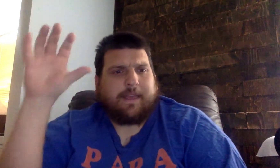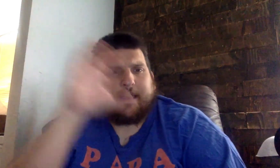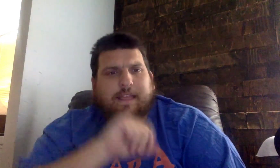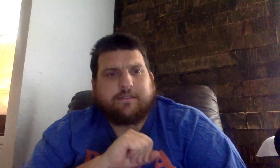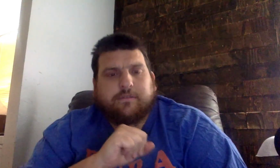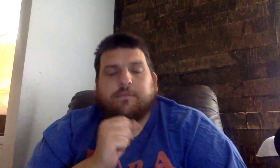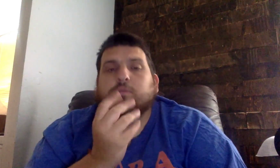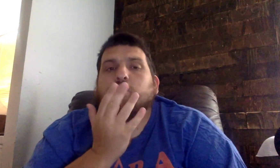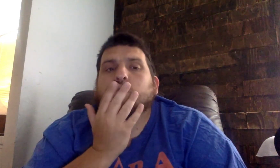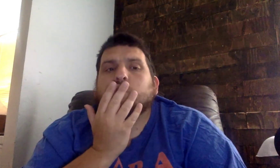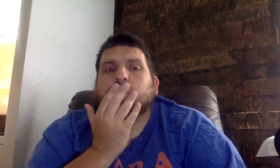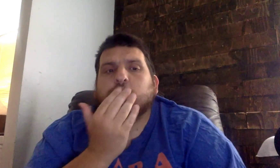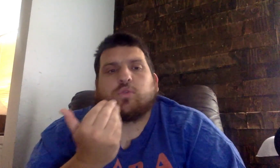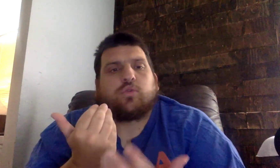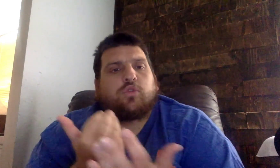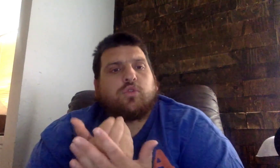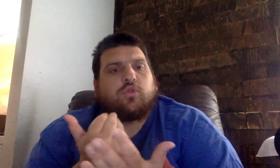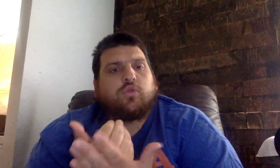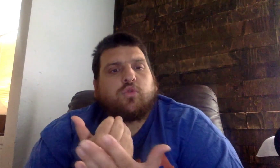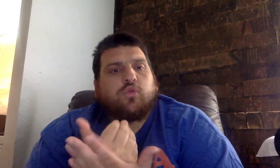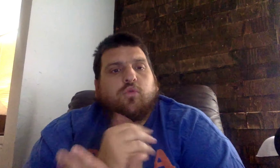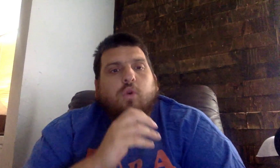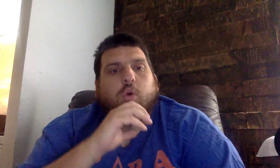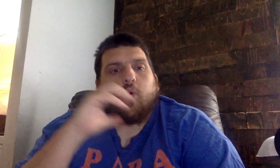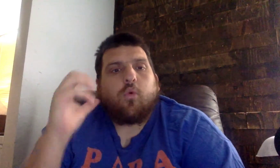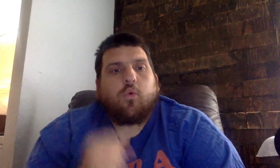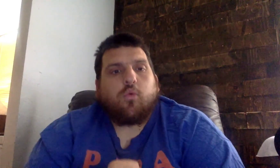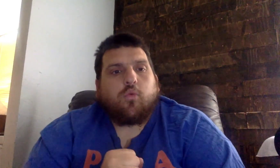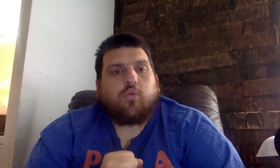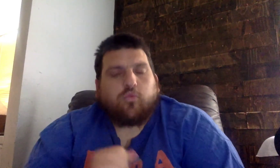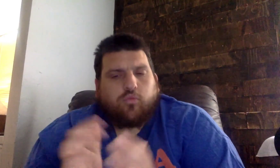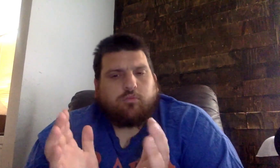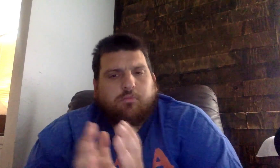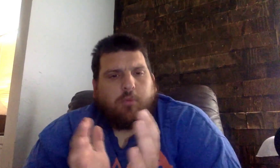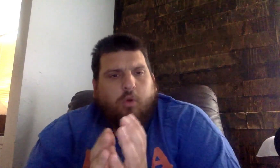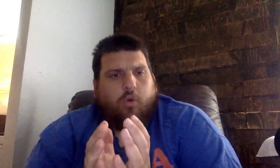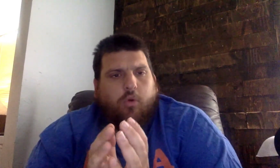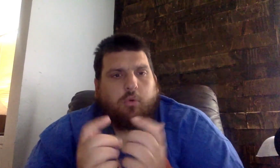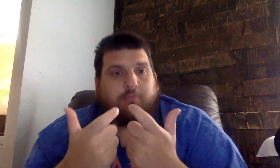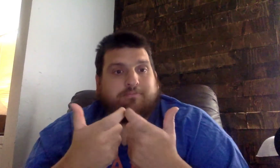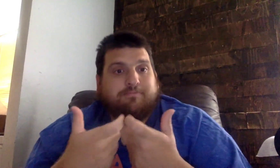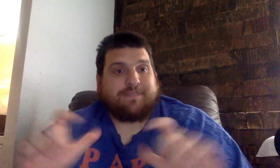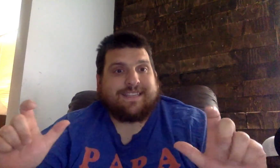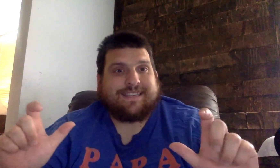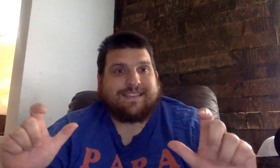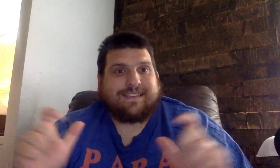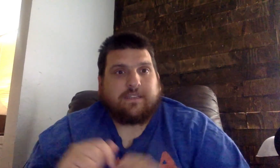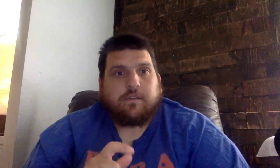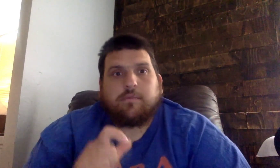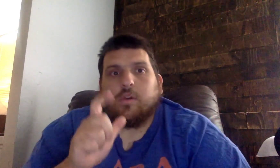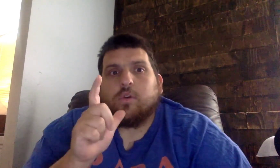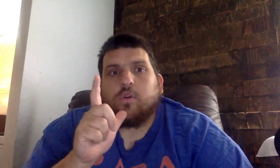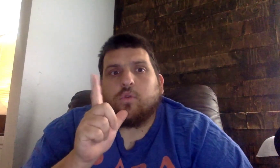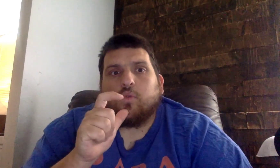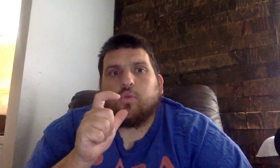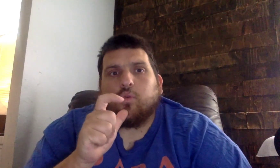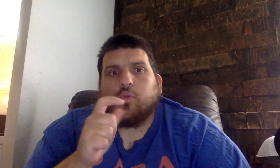Question, guess, color, new, old, small, big.